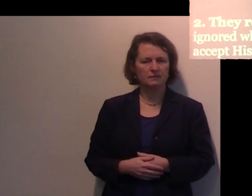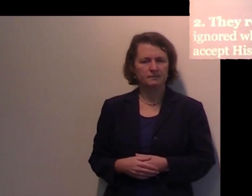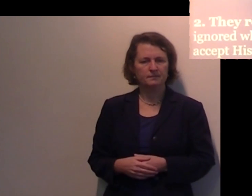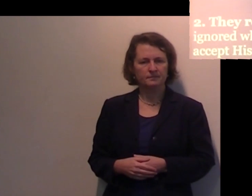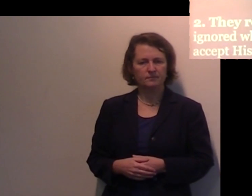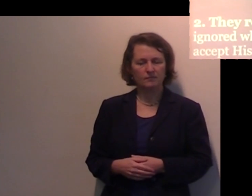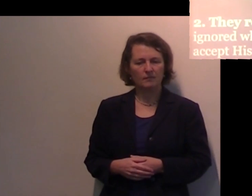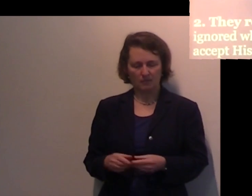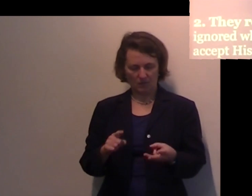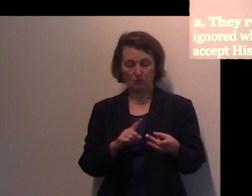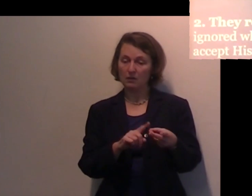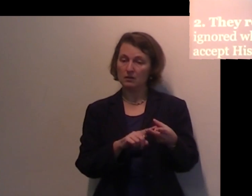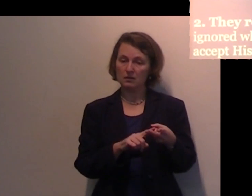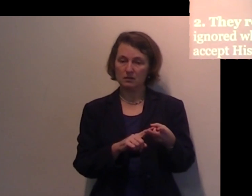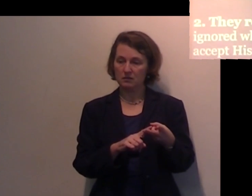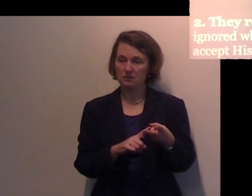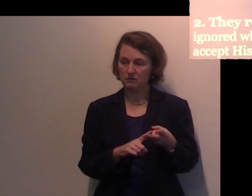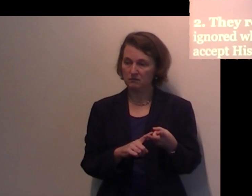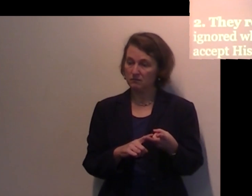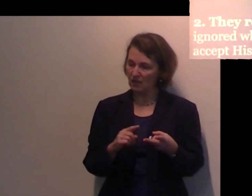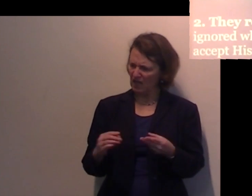Number 2, they rejected his teaching.